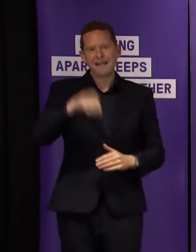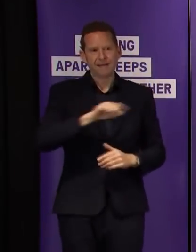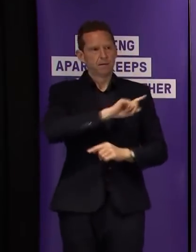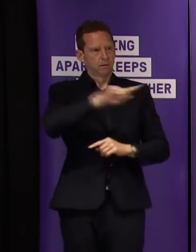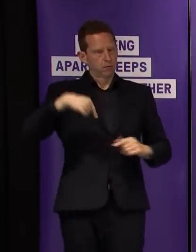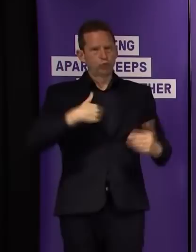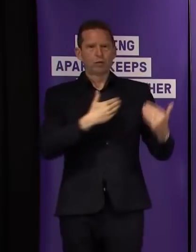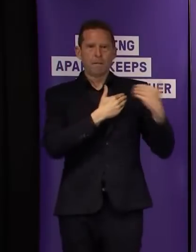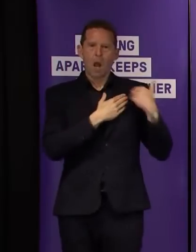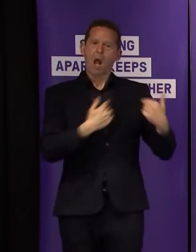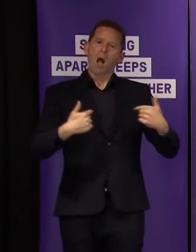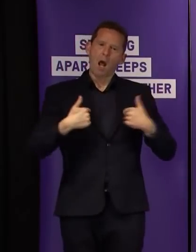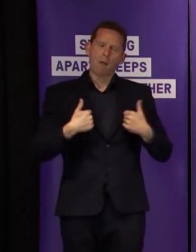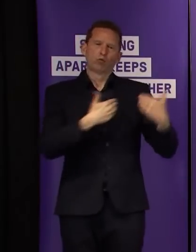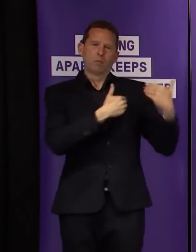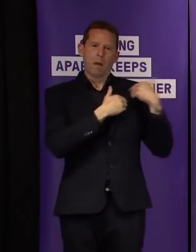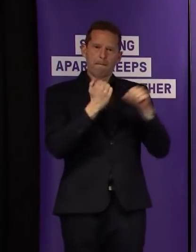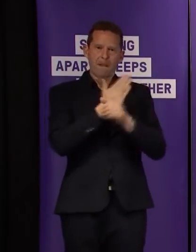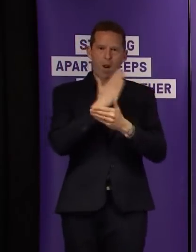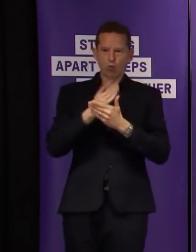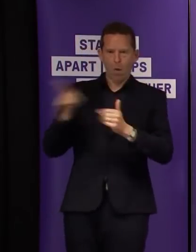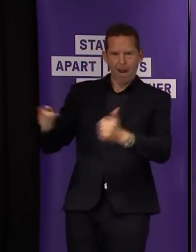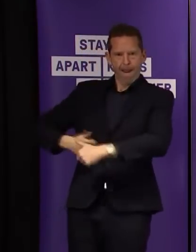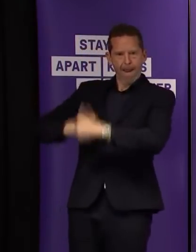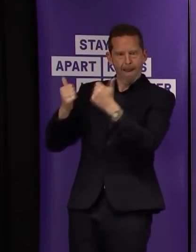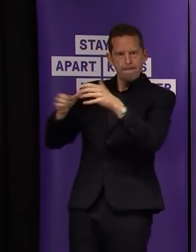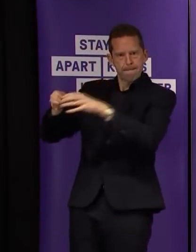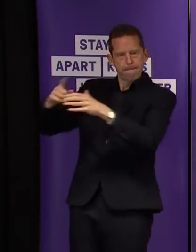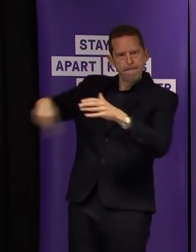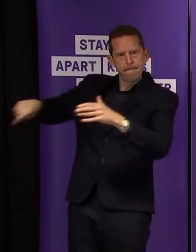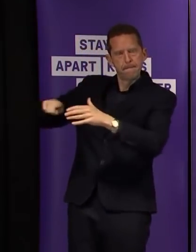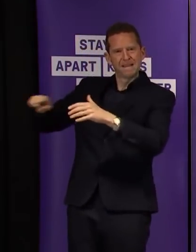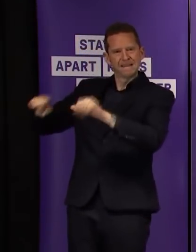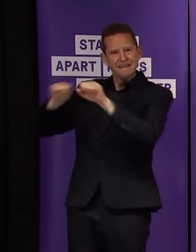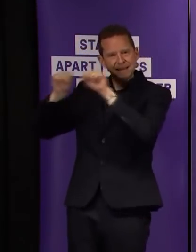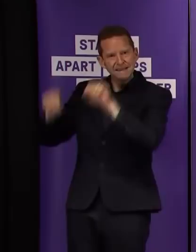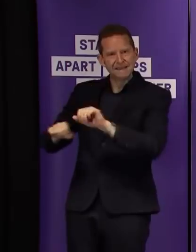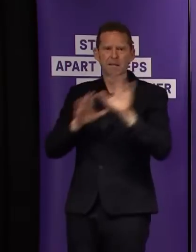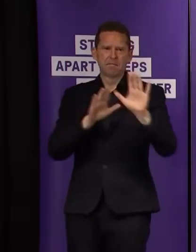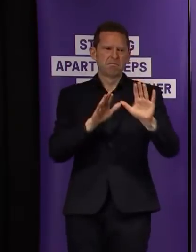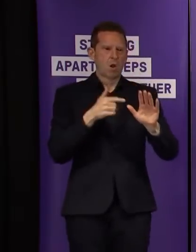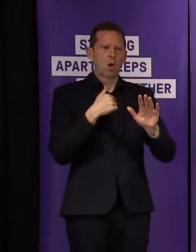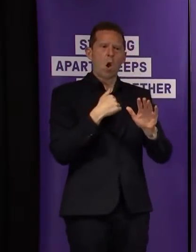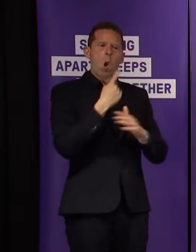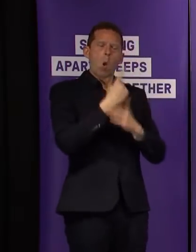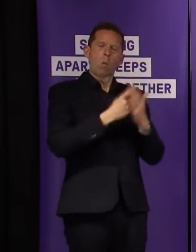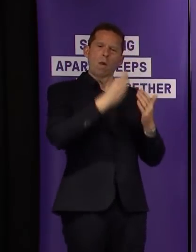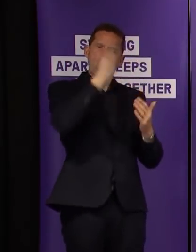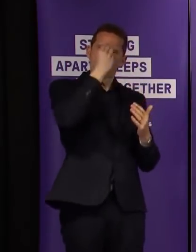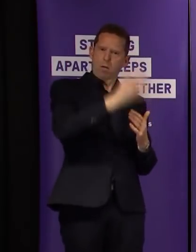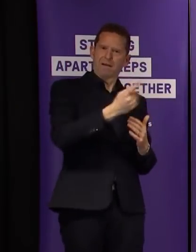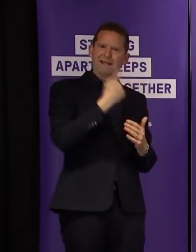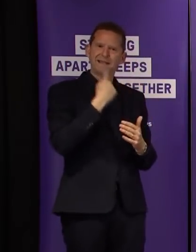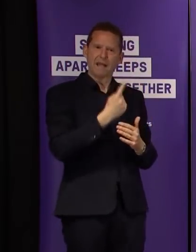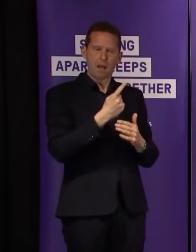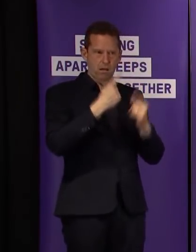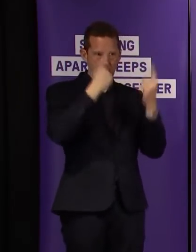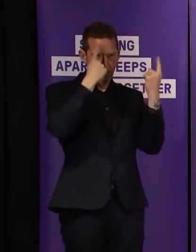I am responsible to make sure that system works as well as possible, right? Not quibbling with that. I'm just trying to explain the breakdown of,